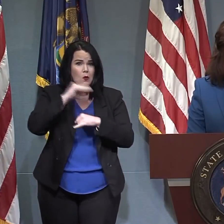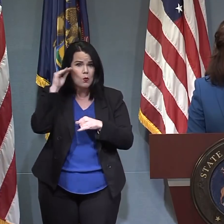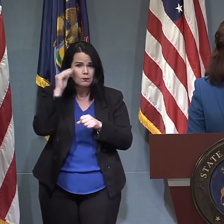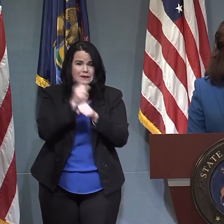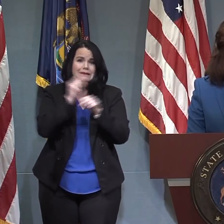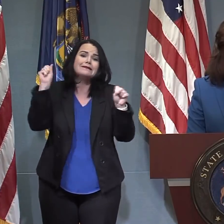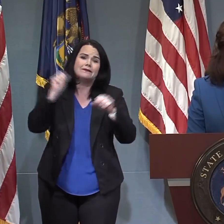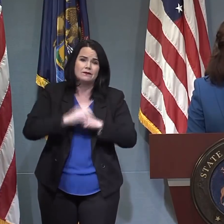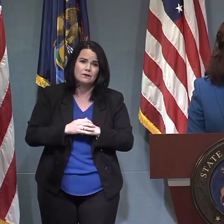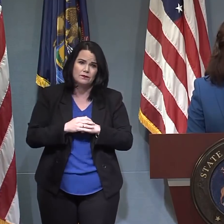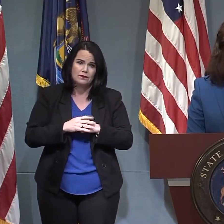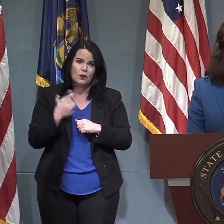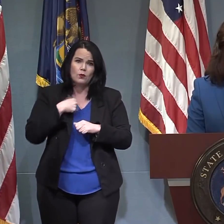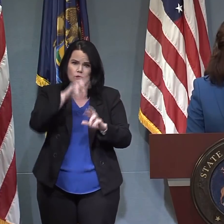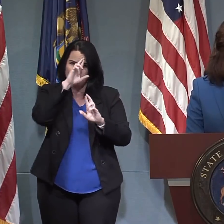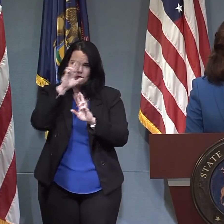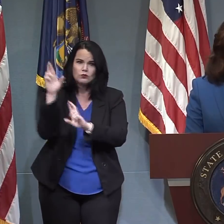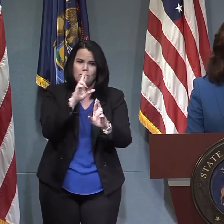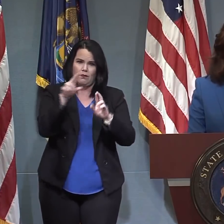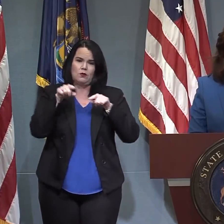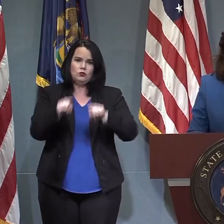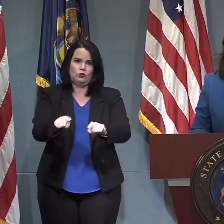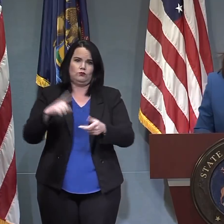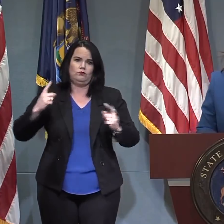be respectful as we have this debate.